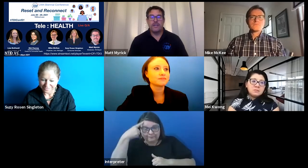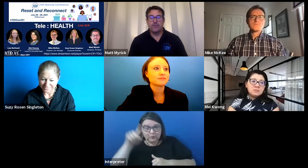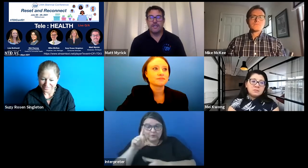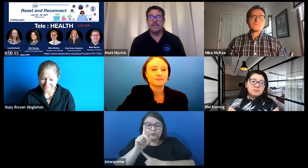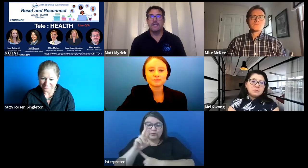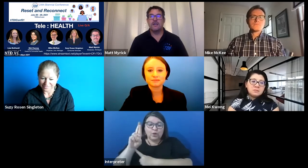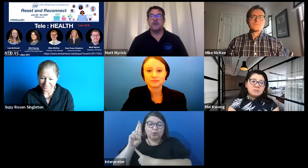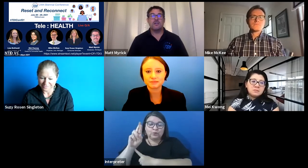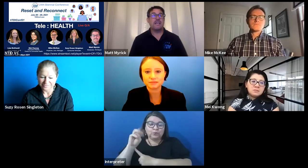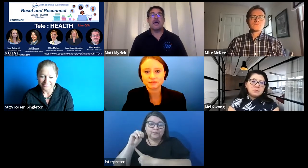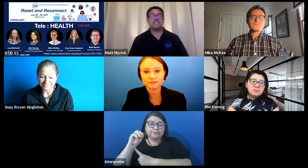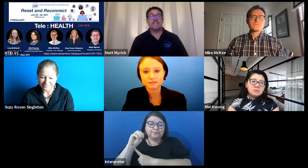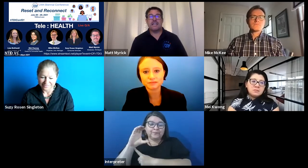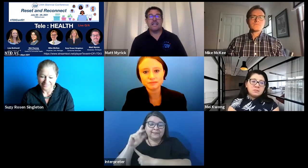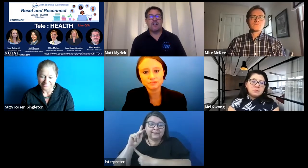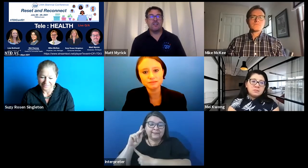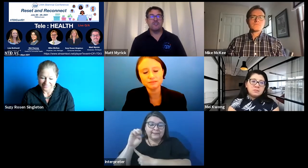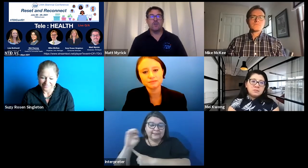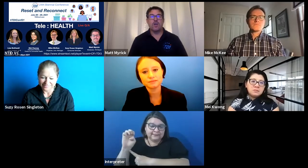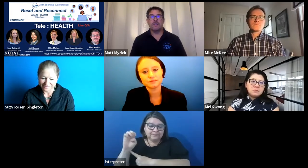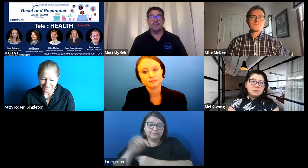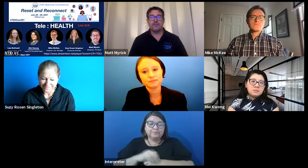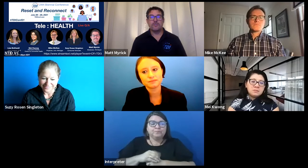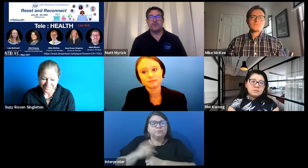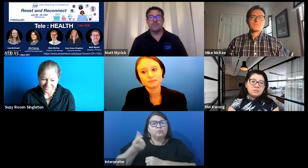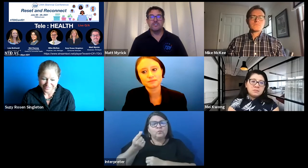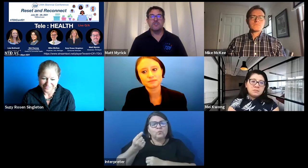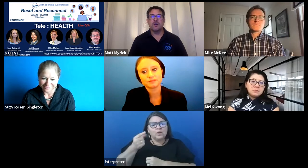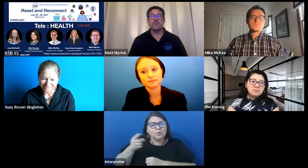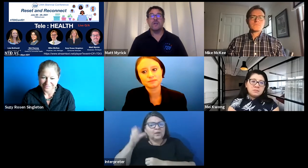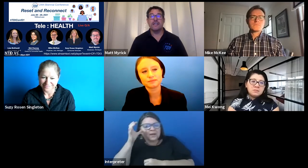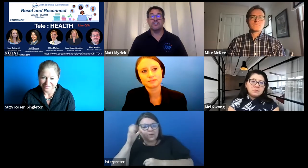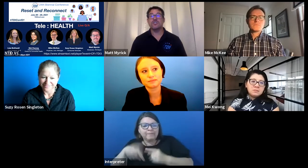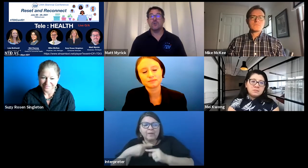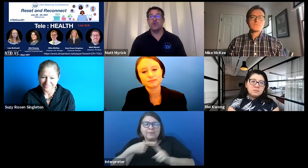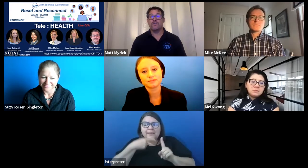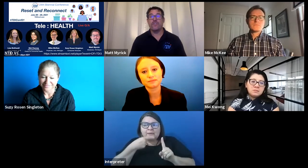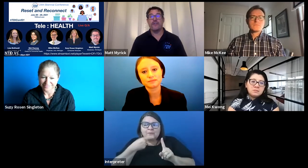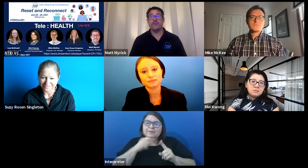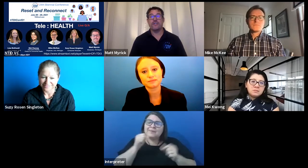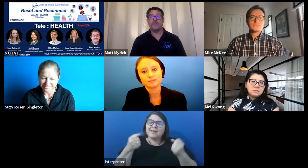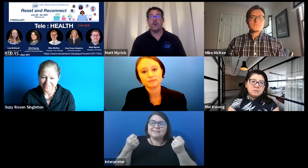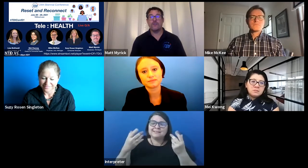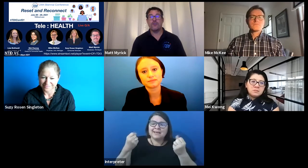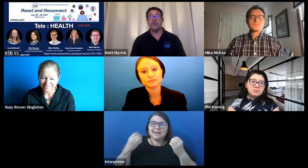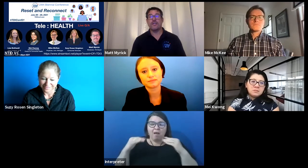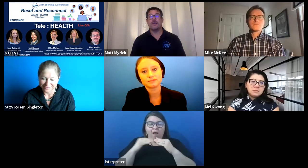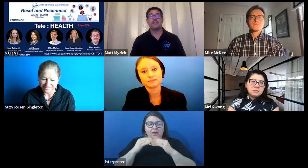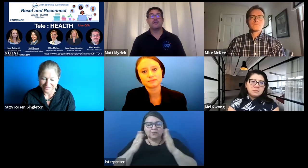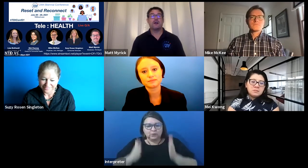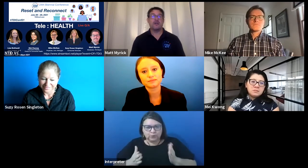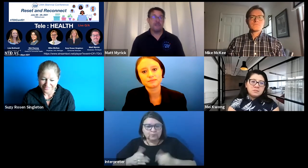your hearing non-signing colleagues regarding their experience trying to serve their deaf, hard of